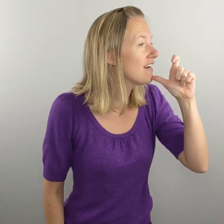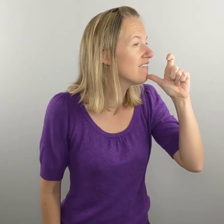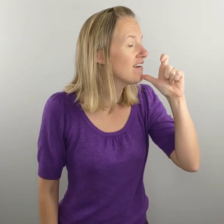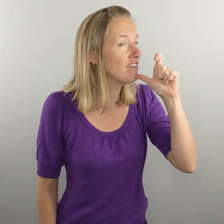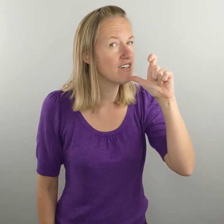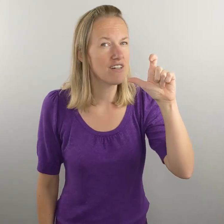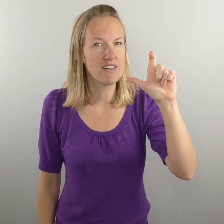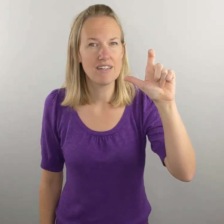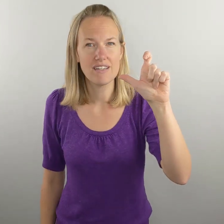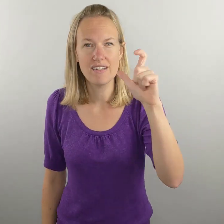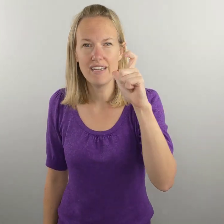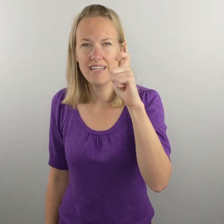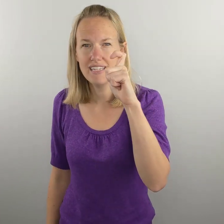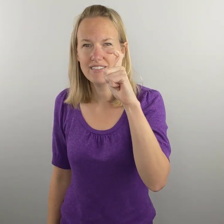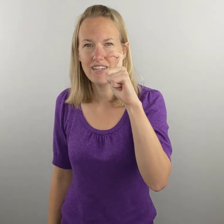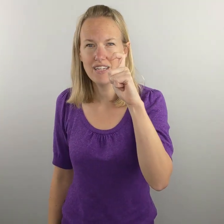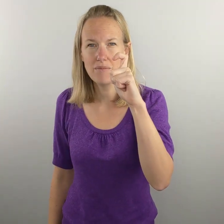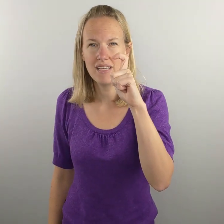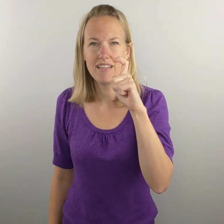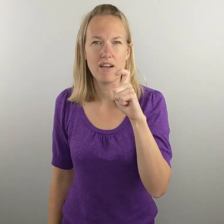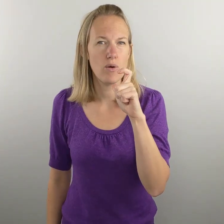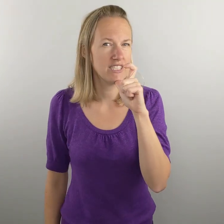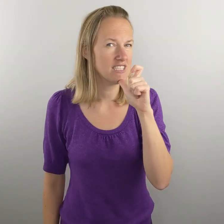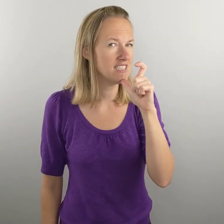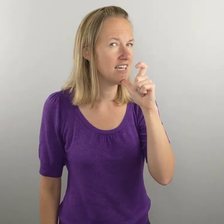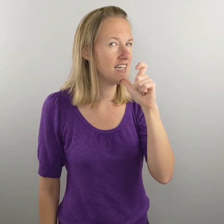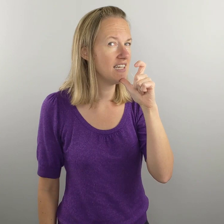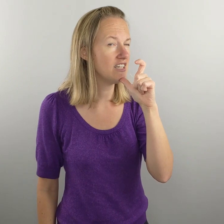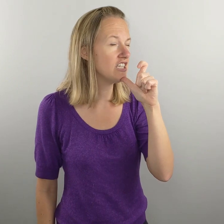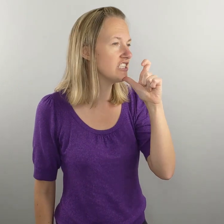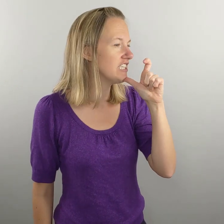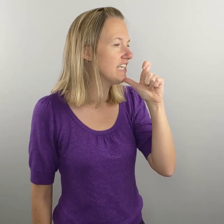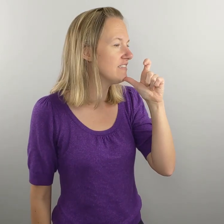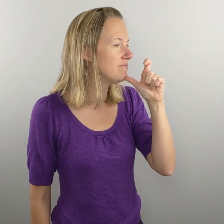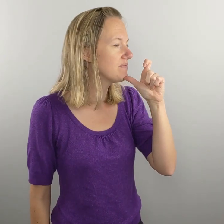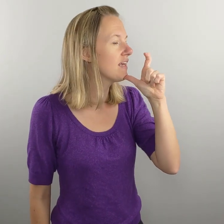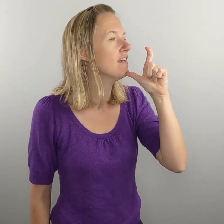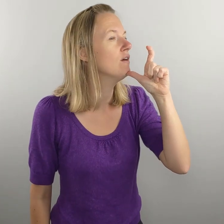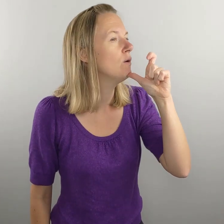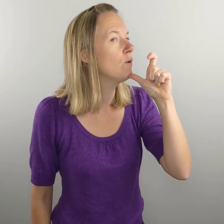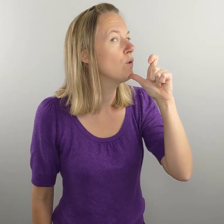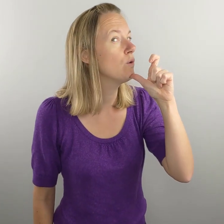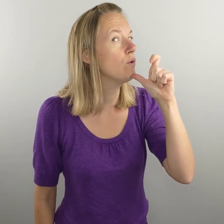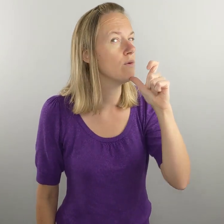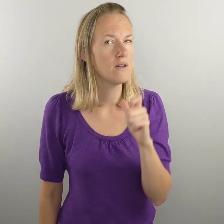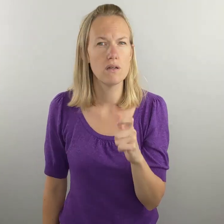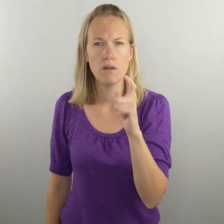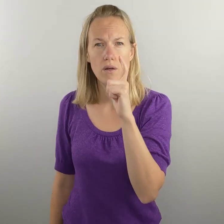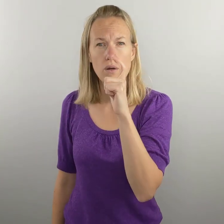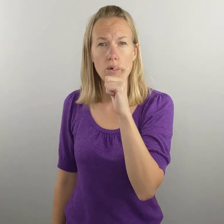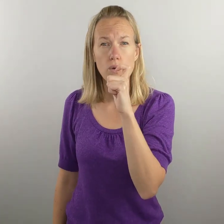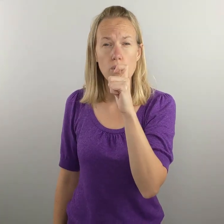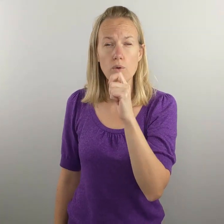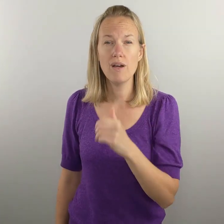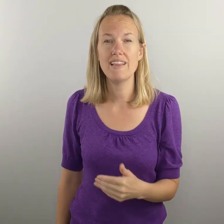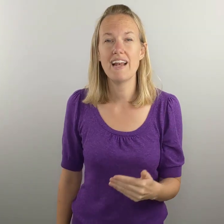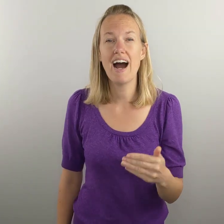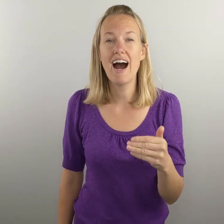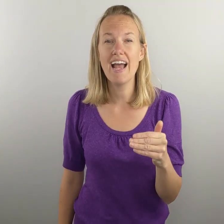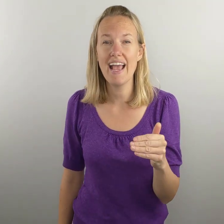of have your index finger making that question sign here at your chin, okay? Who, and then I